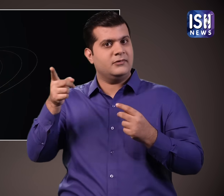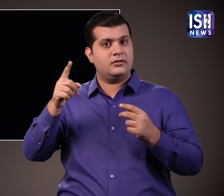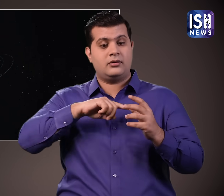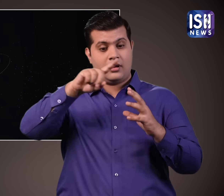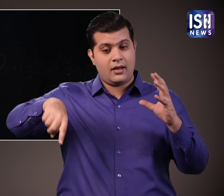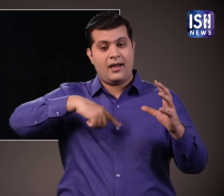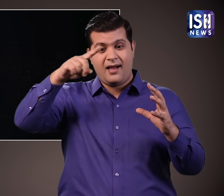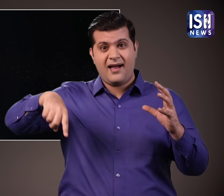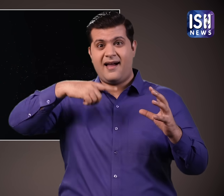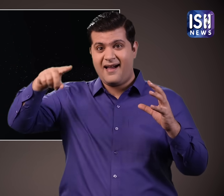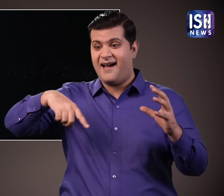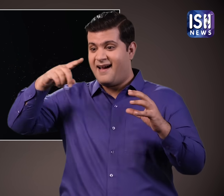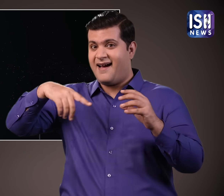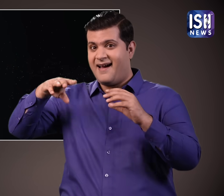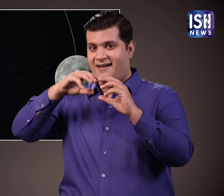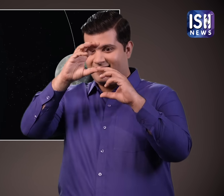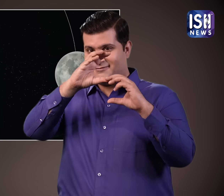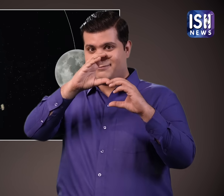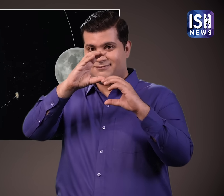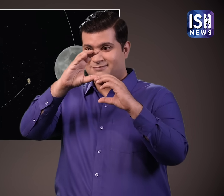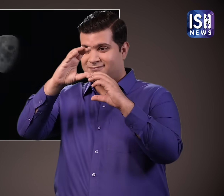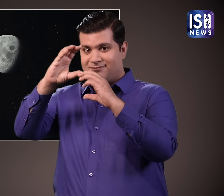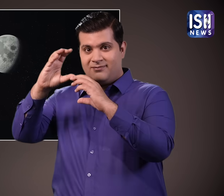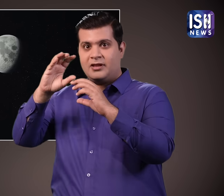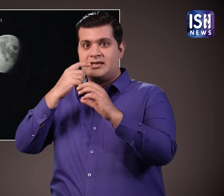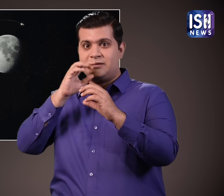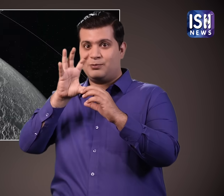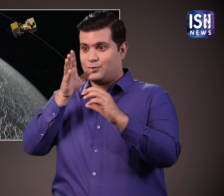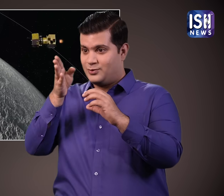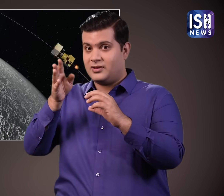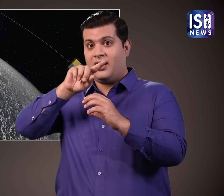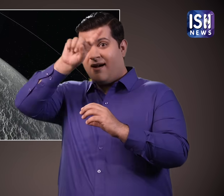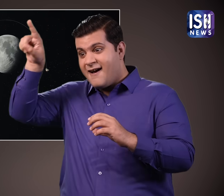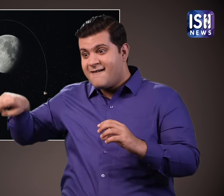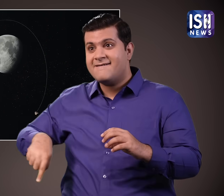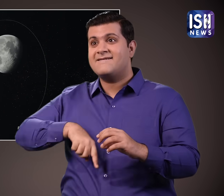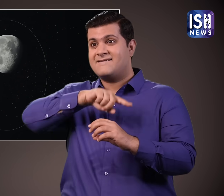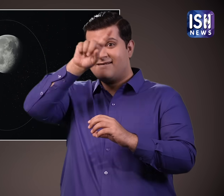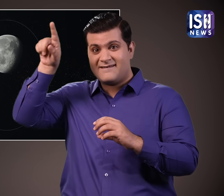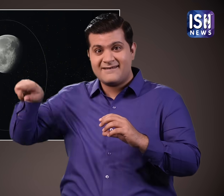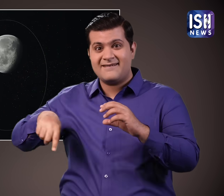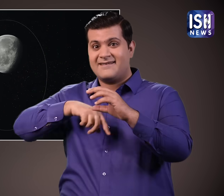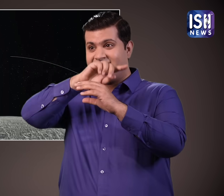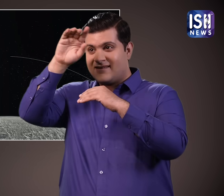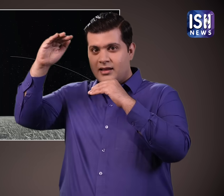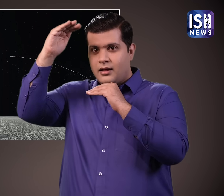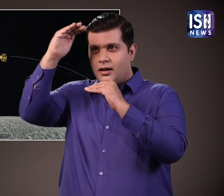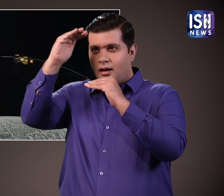It then shifts into the moon's orbit and begins orbiting around the moon and gets closer and closer to the lunar surface.